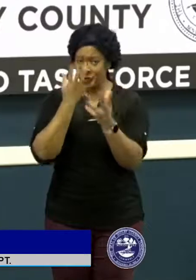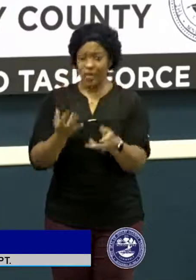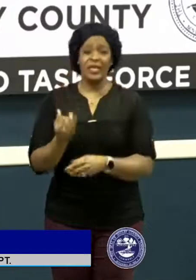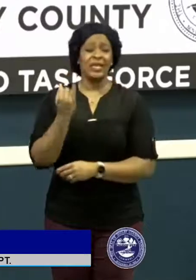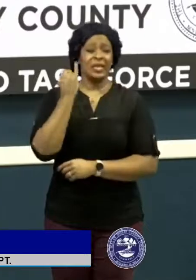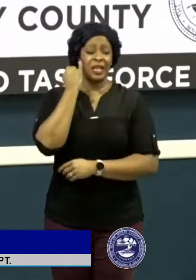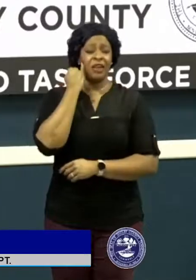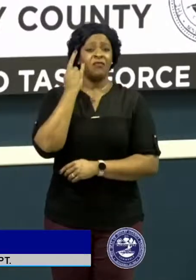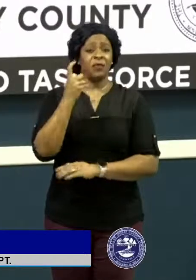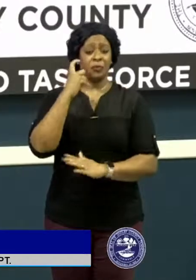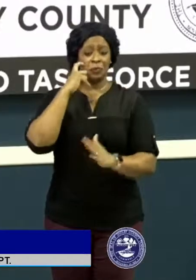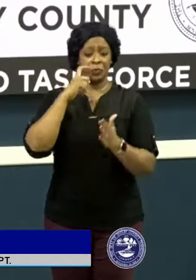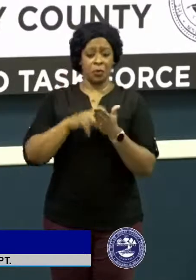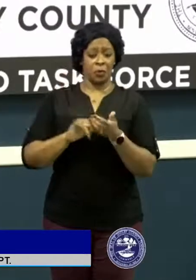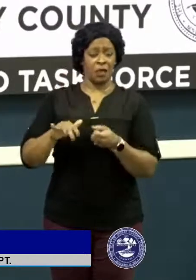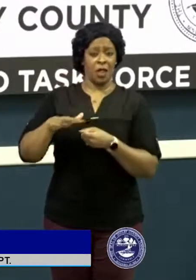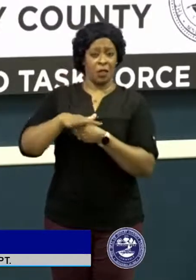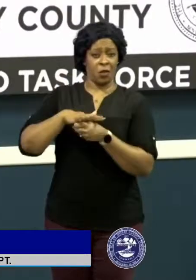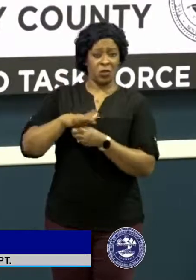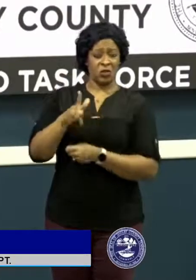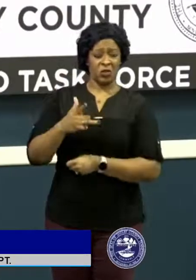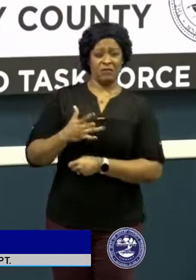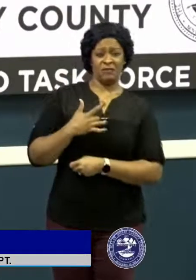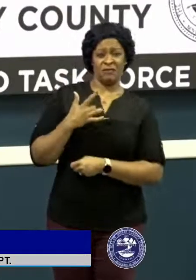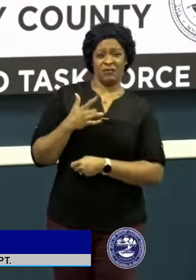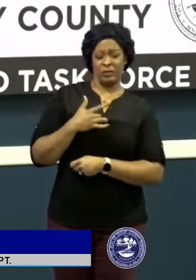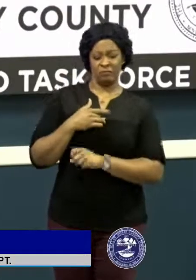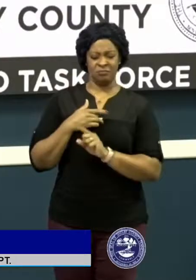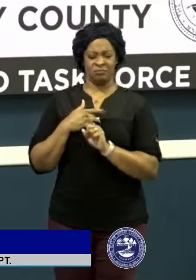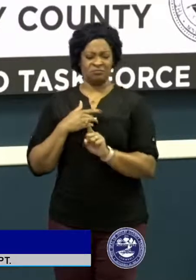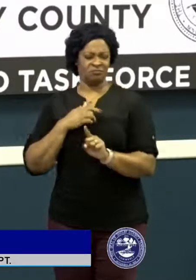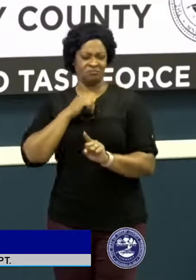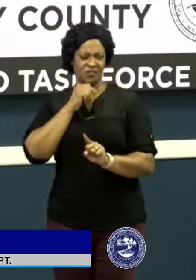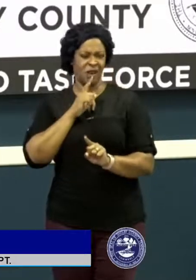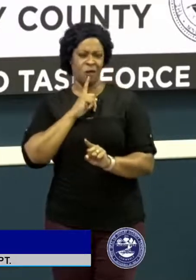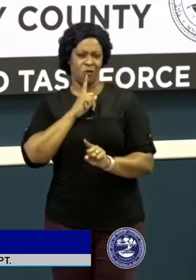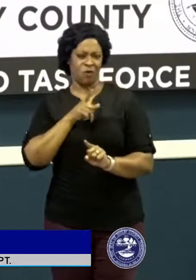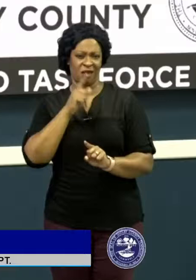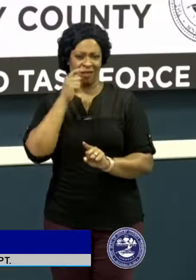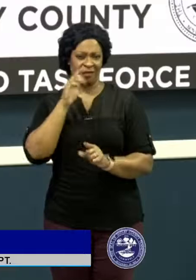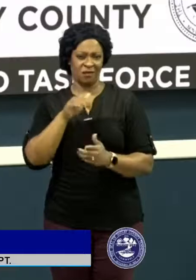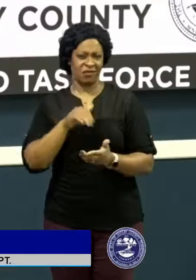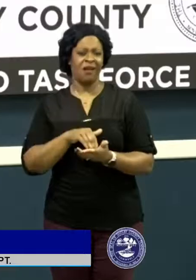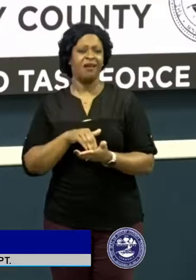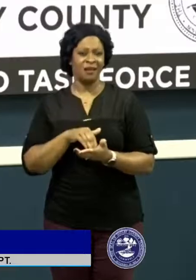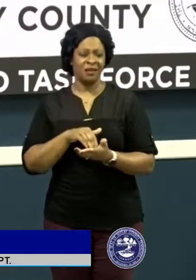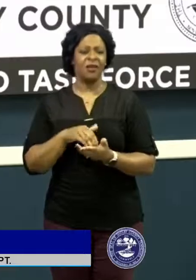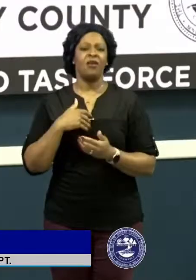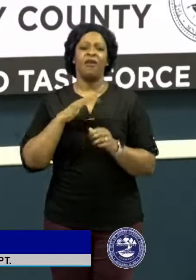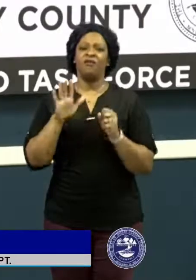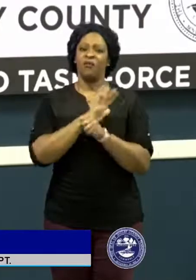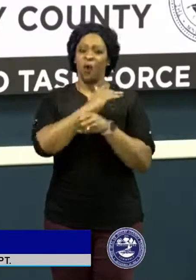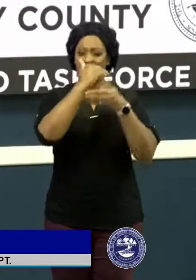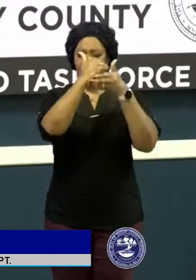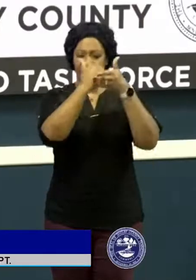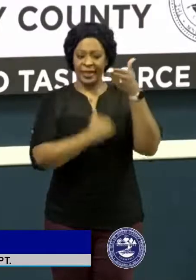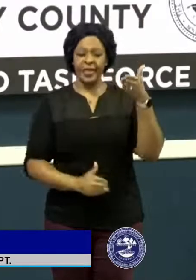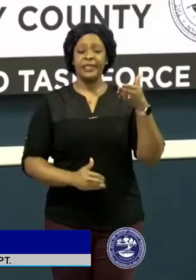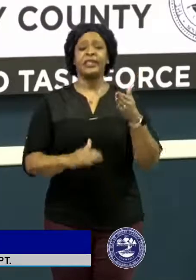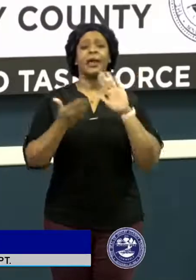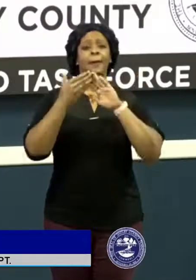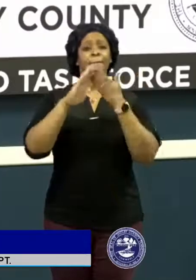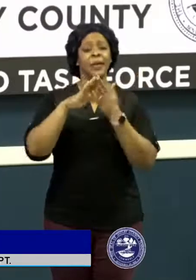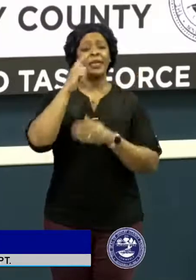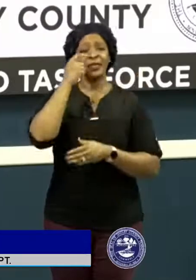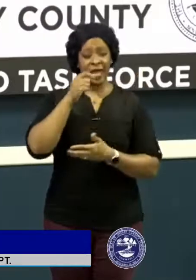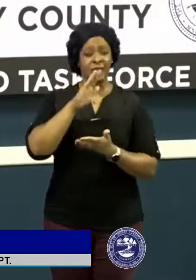do encounter a location that you think is not real, and we have a full list of community testing